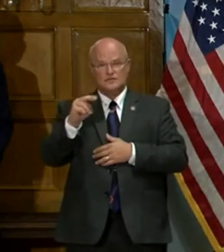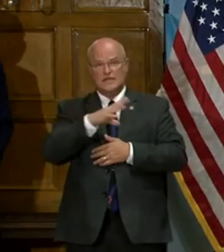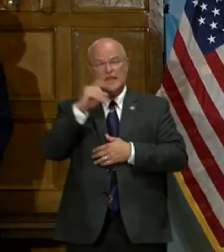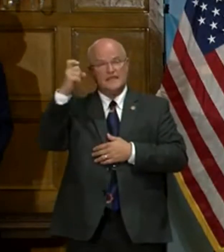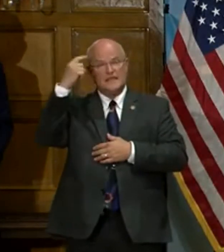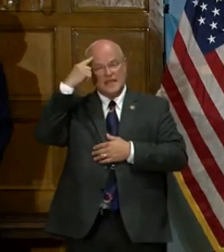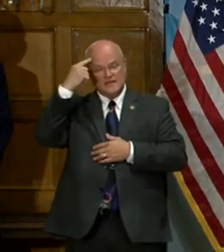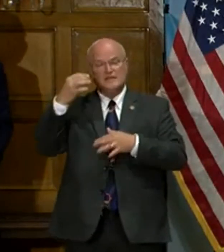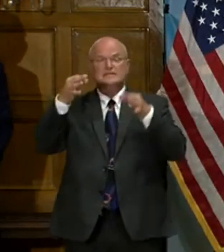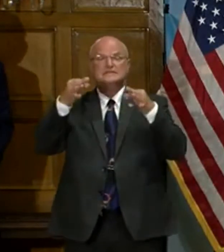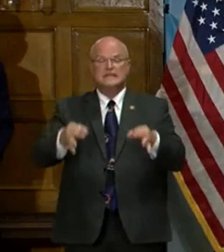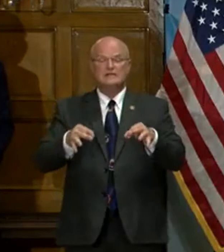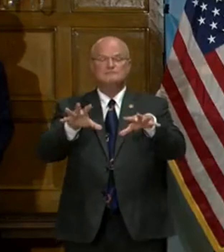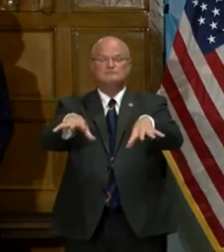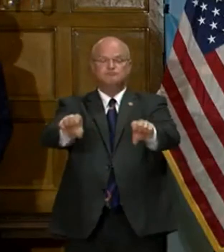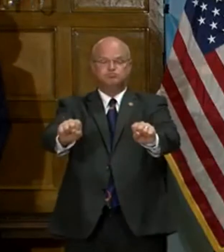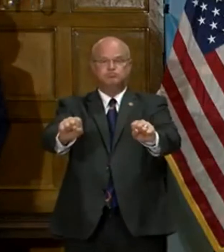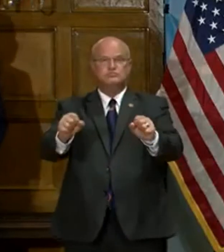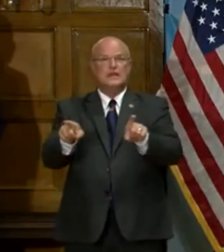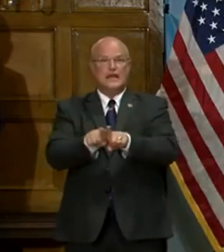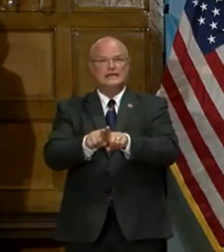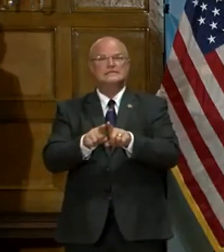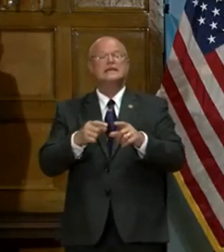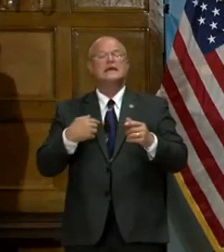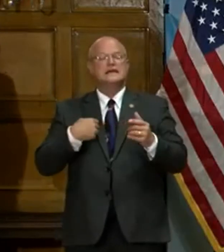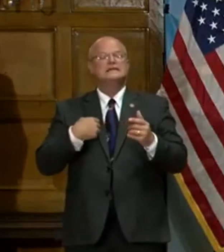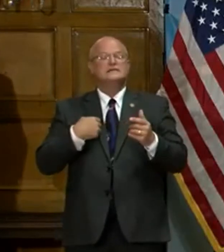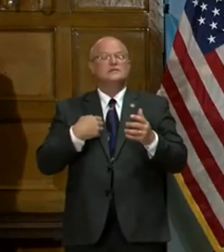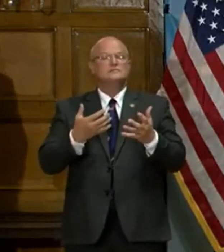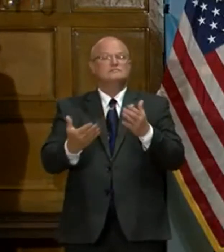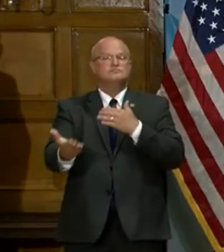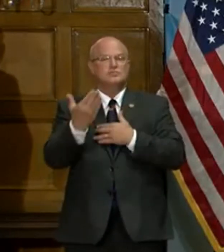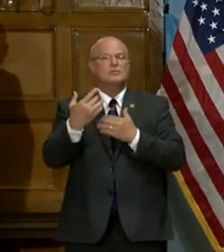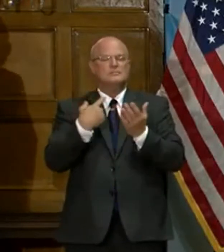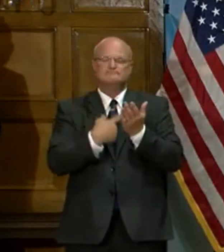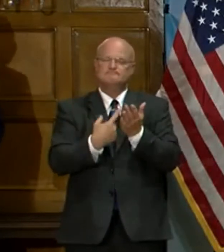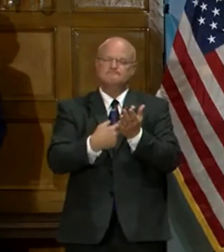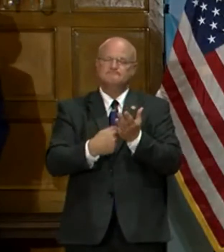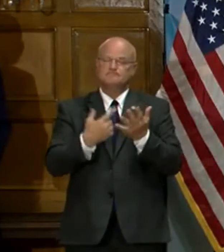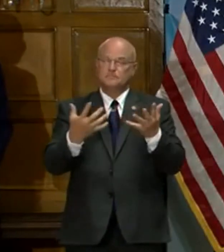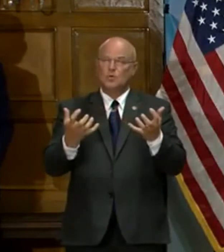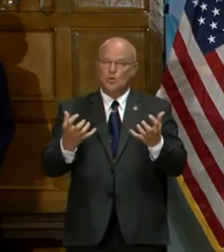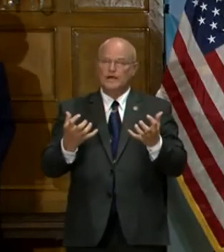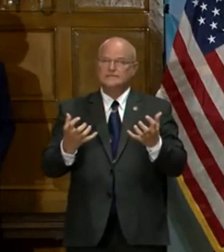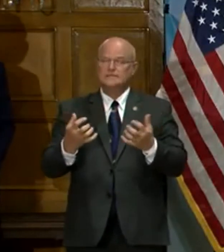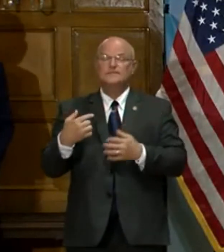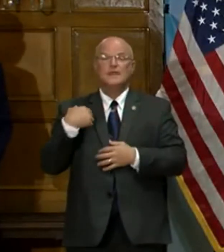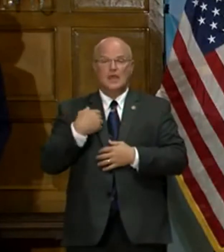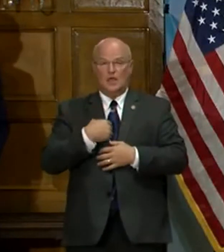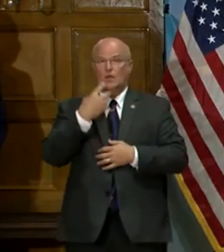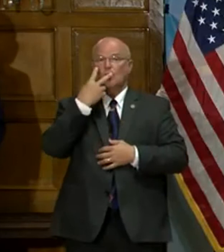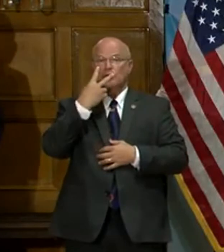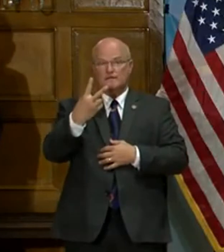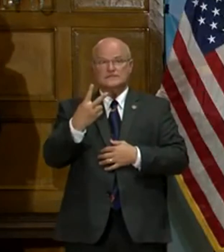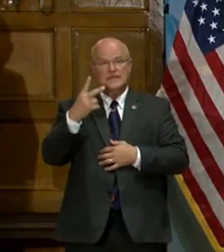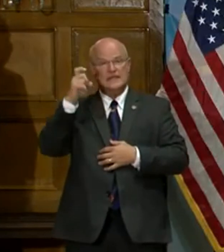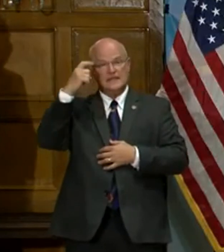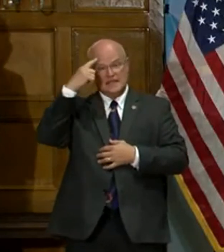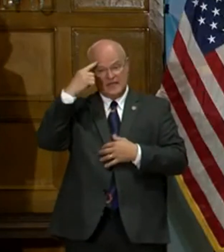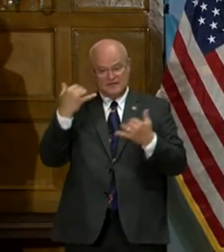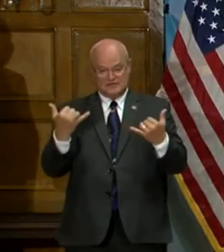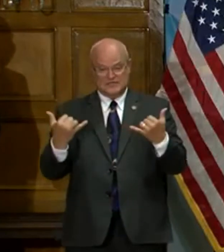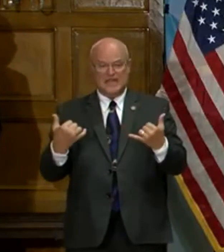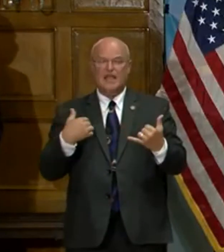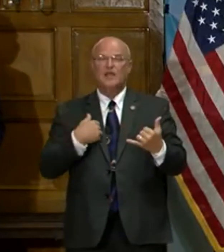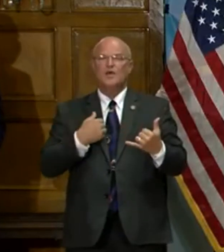interest to tackle those as they come up and have a reasonable conversation, just as what I believe we've seen government do here today, and we